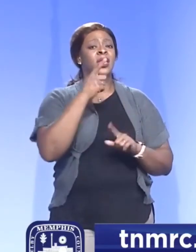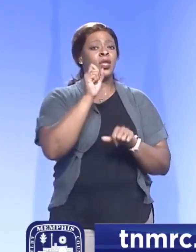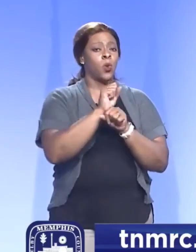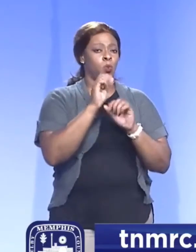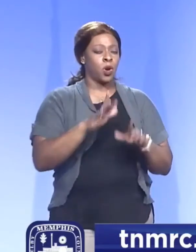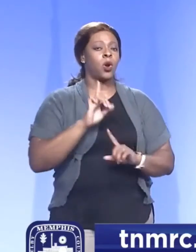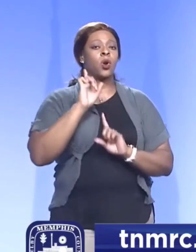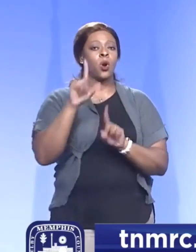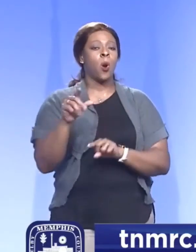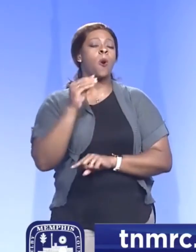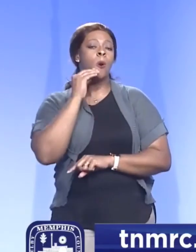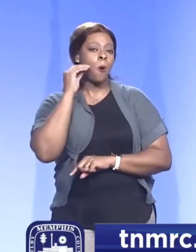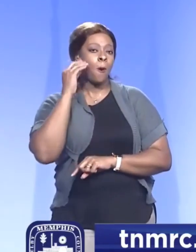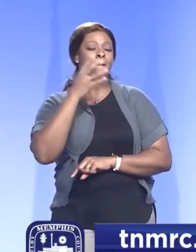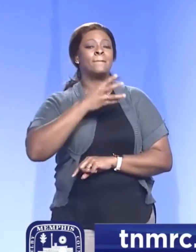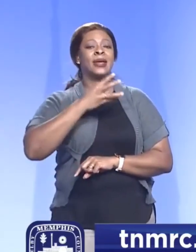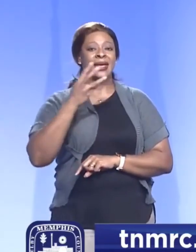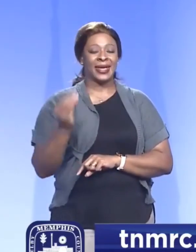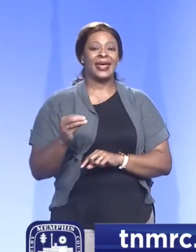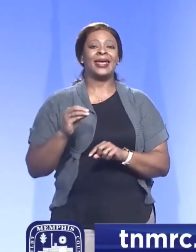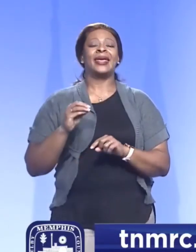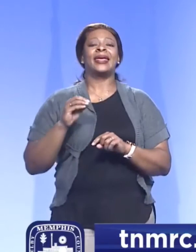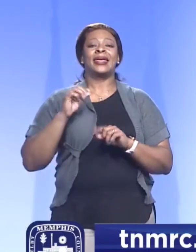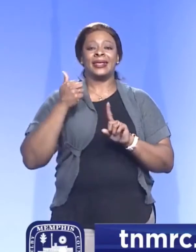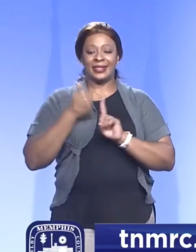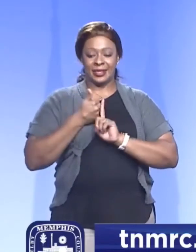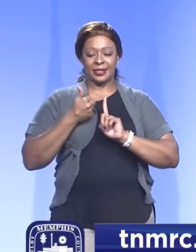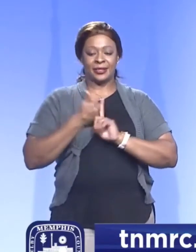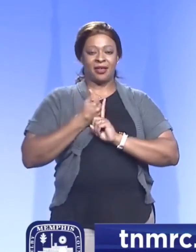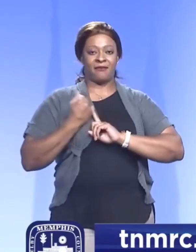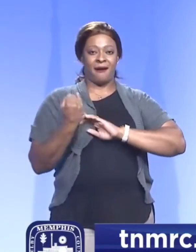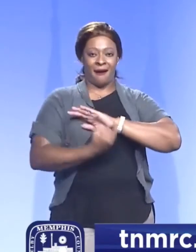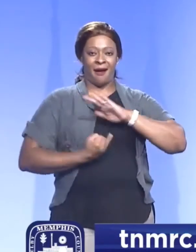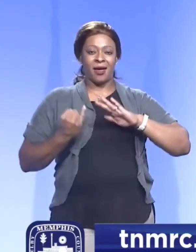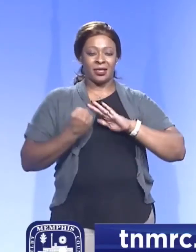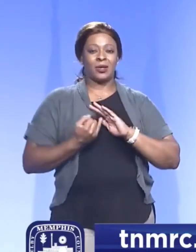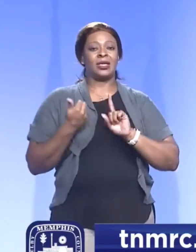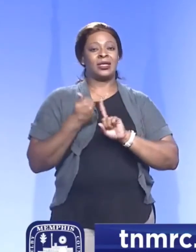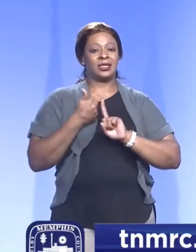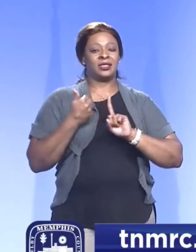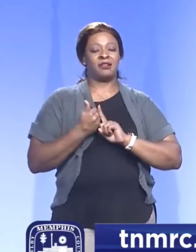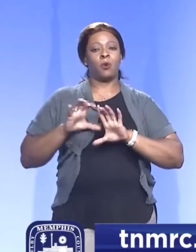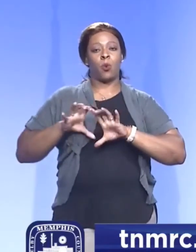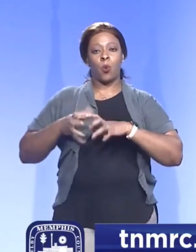go home and self-isolate or self-quarantine.